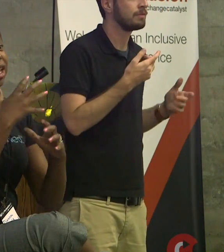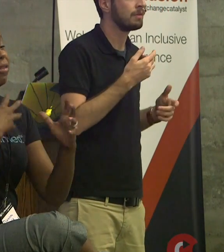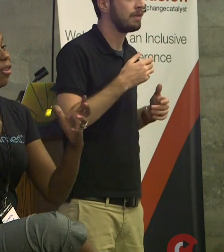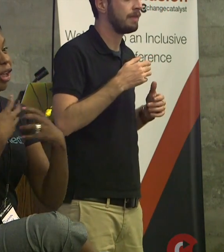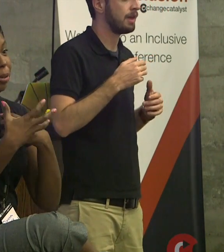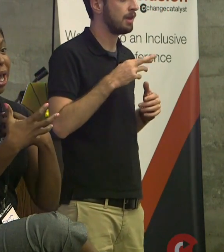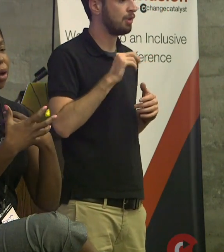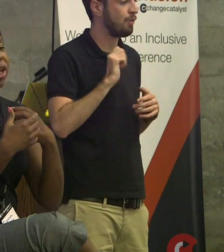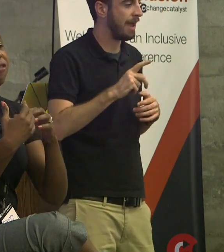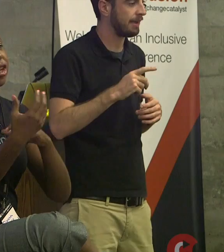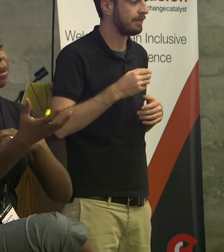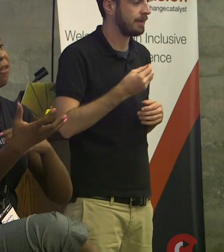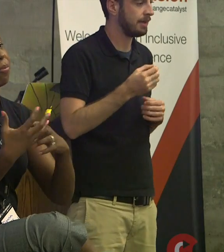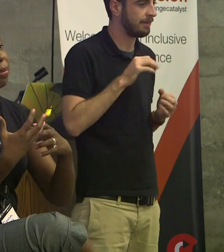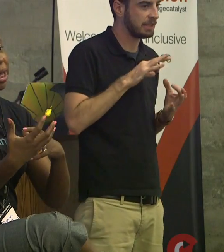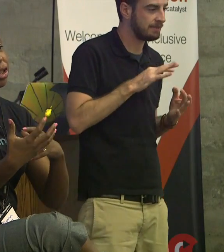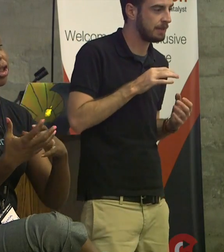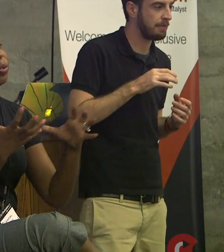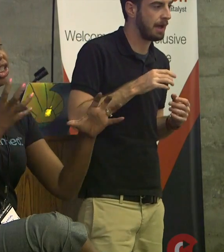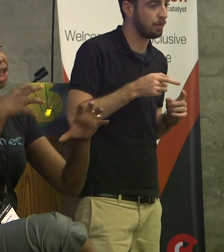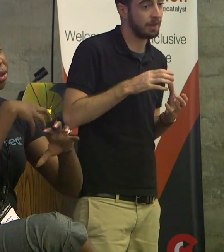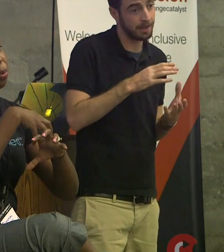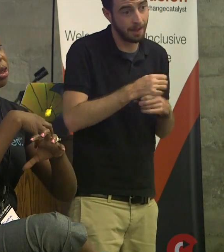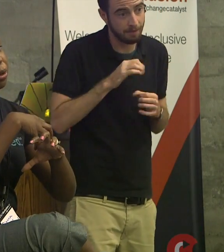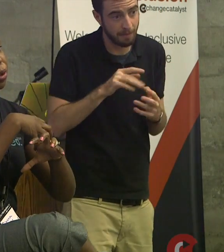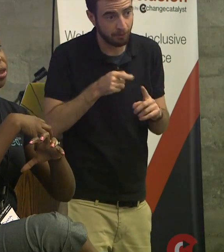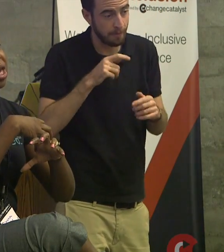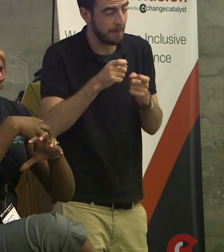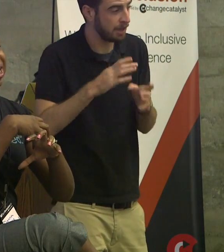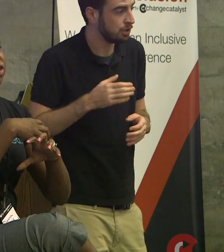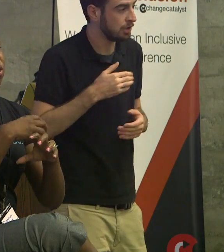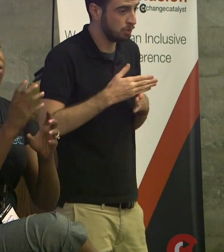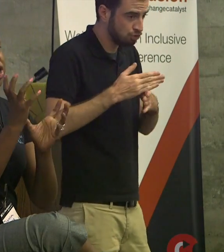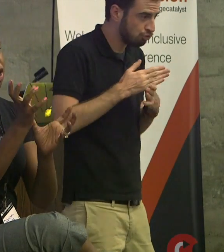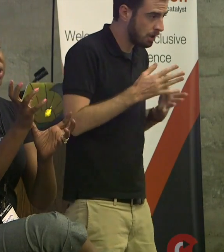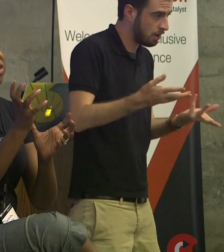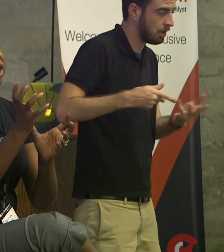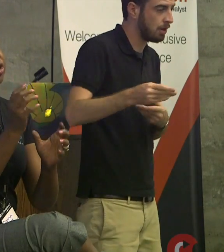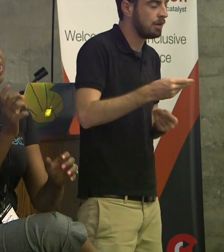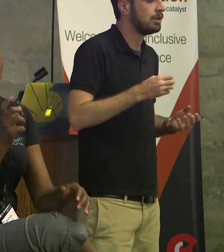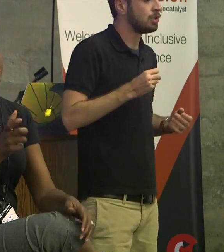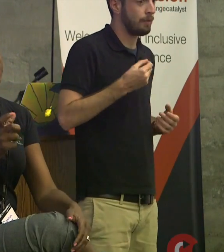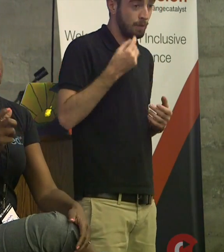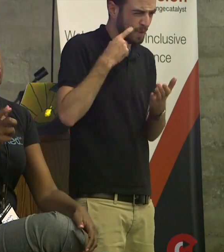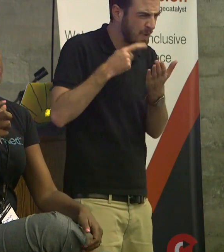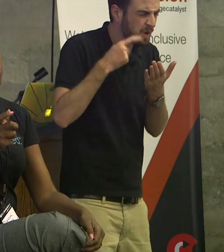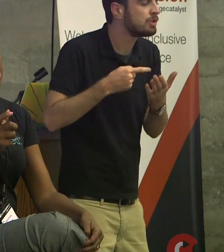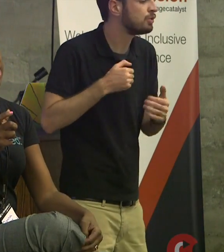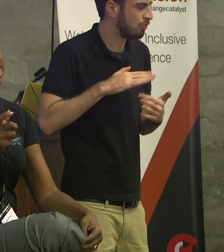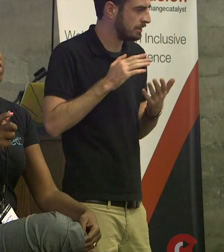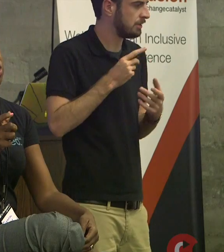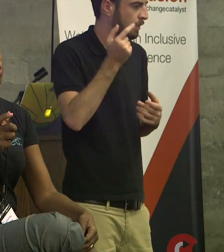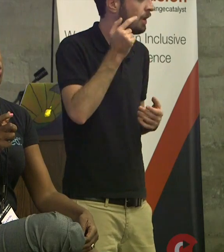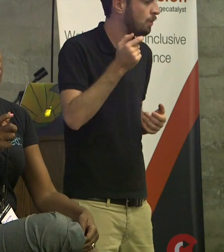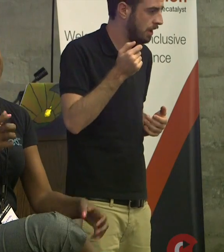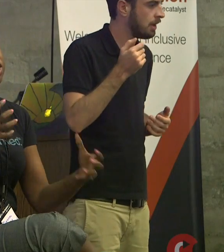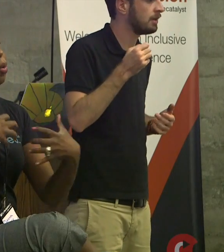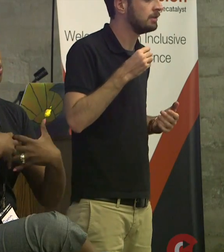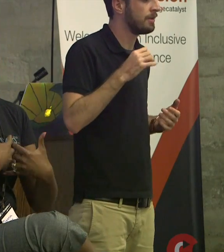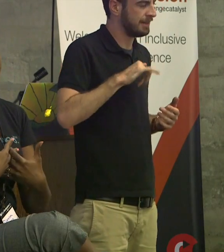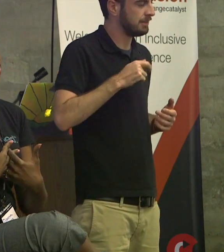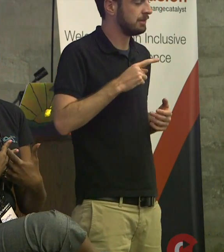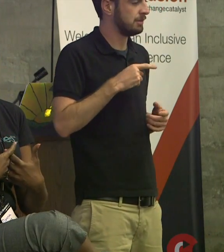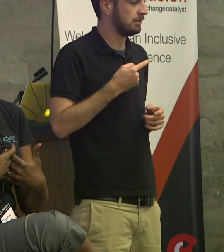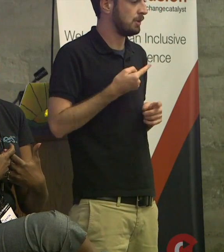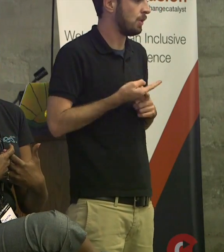they rank. They give us feedback. We get feedback from the managers. We share them with both. And so if we notice things, we address them right away. So that's